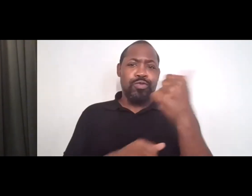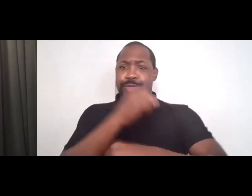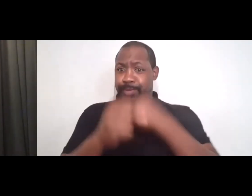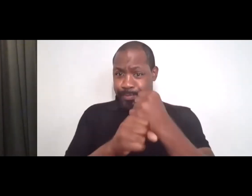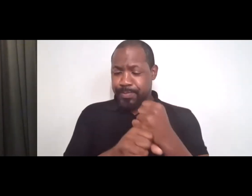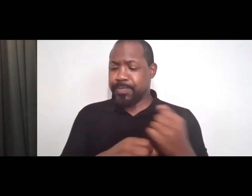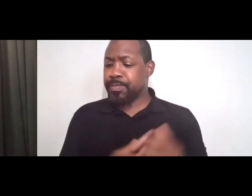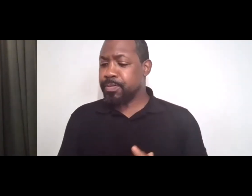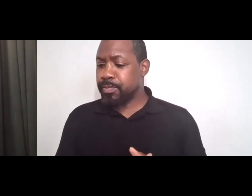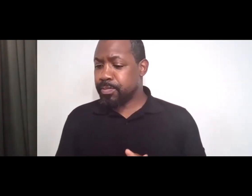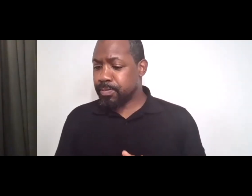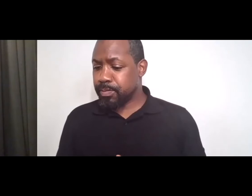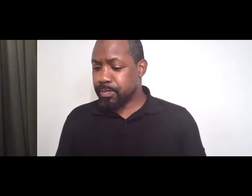Lindsay. And